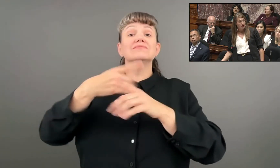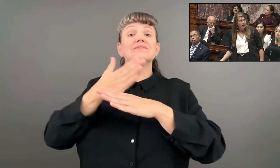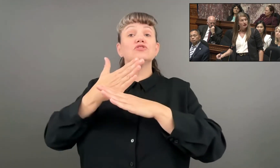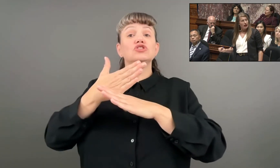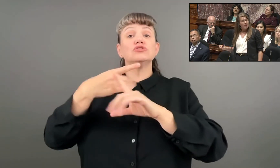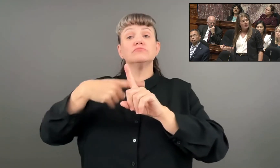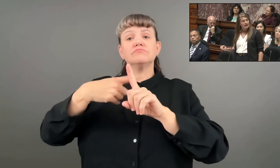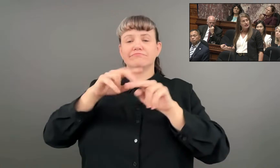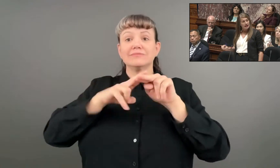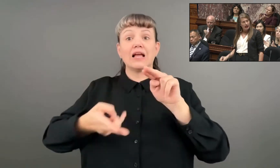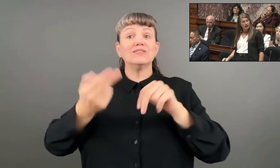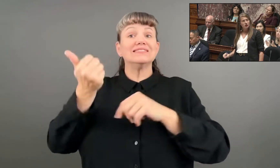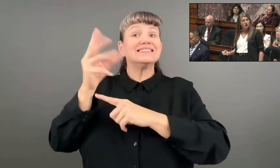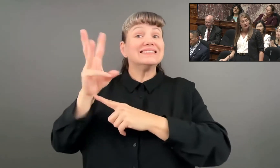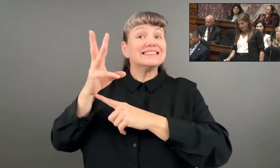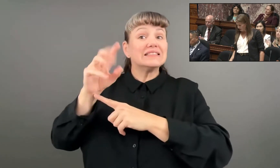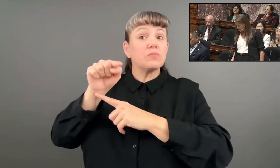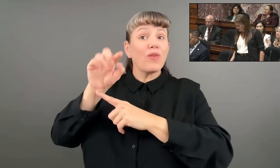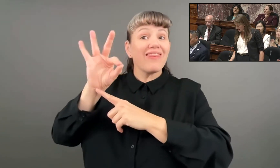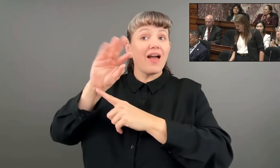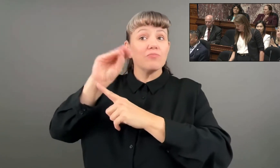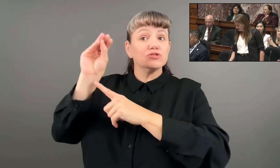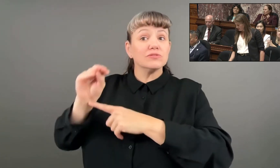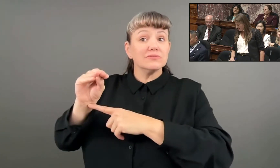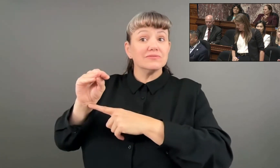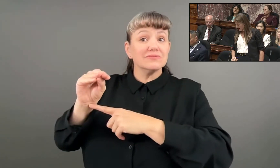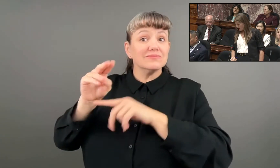16.9%. That makes a